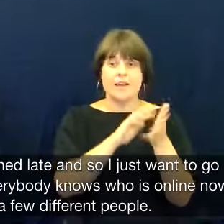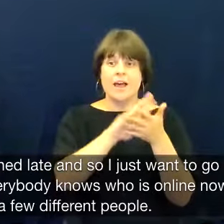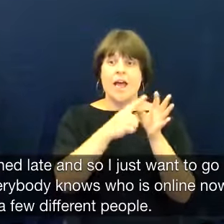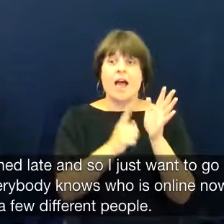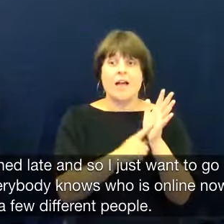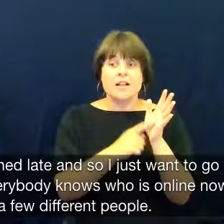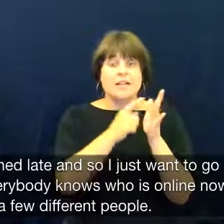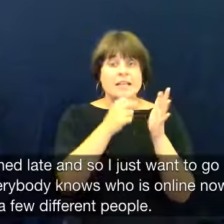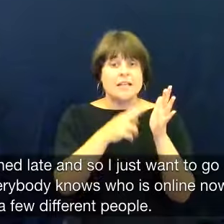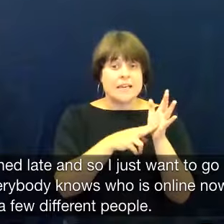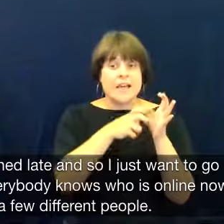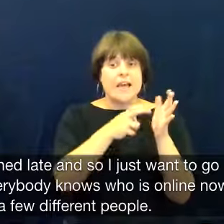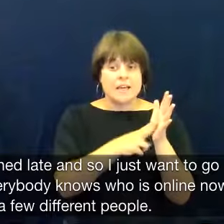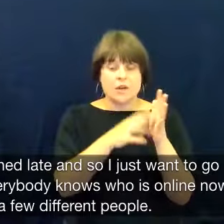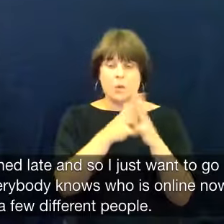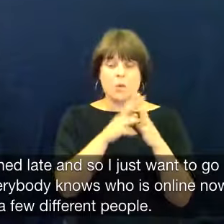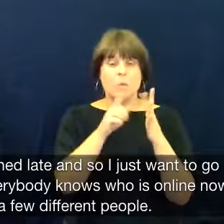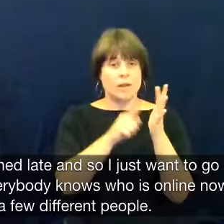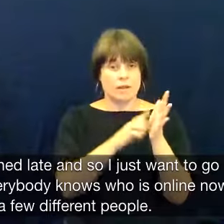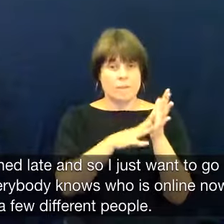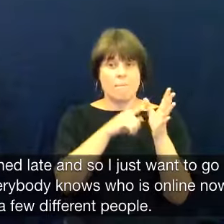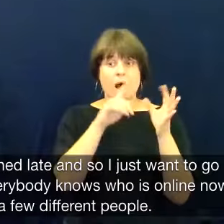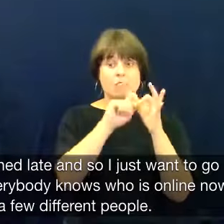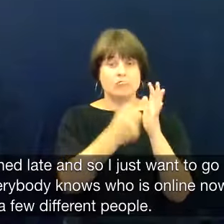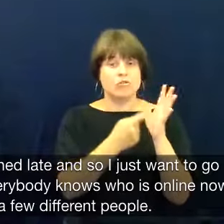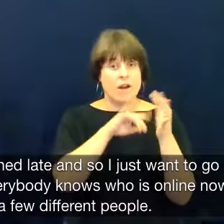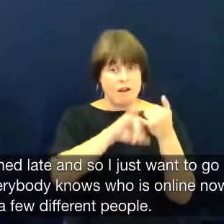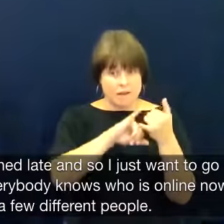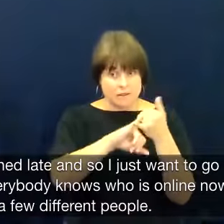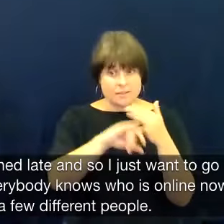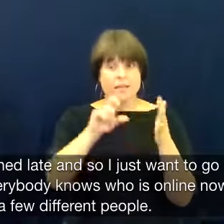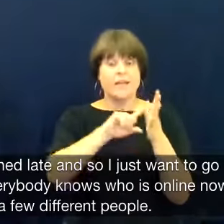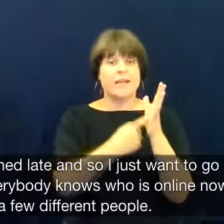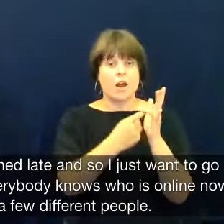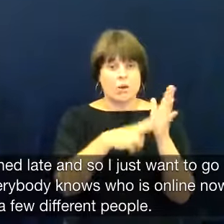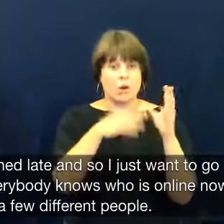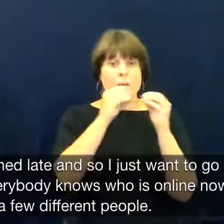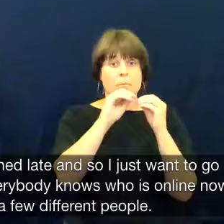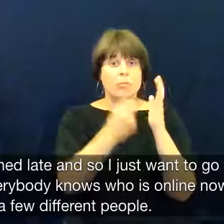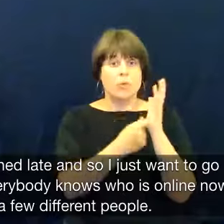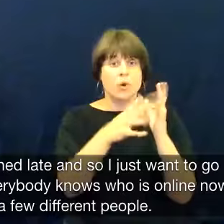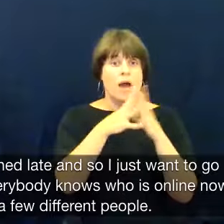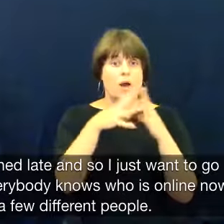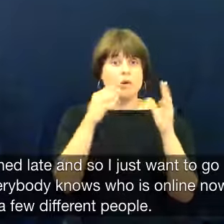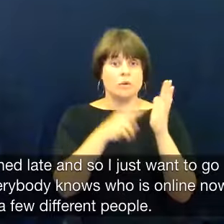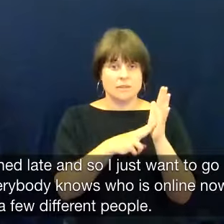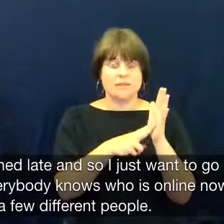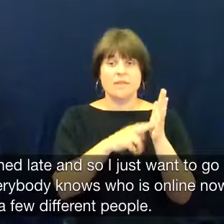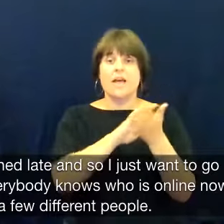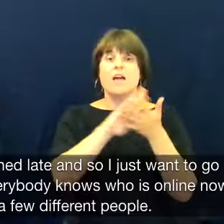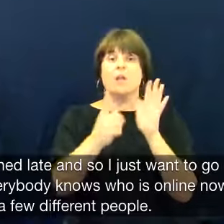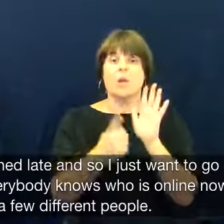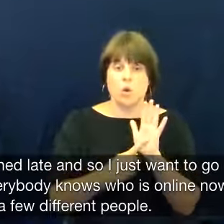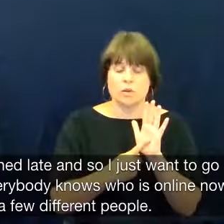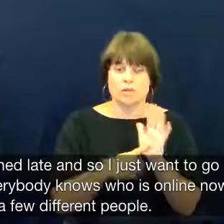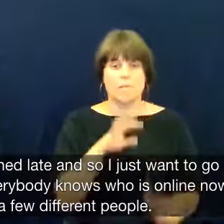Wilma, Wilma Brass, Carol, Carol Brown, Heather Lawson, Heather